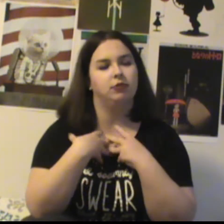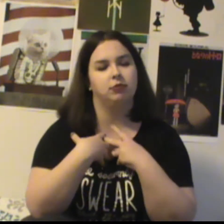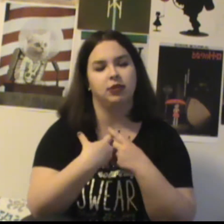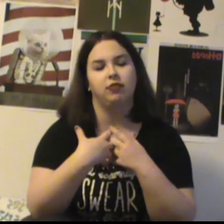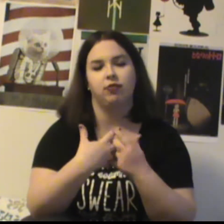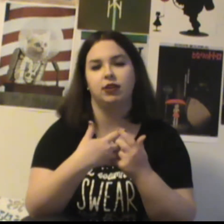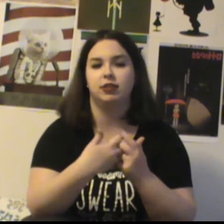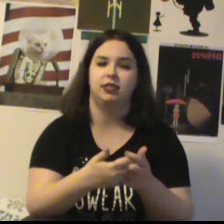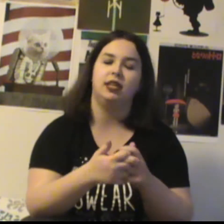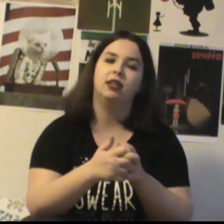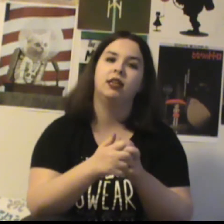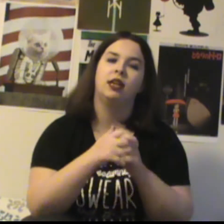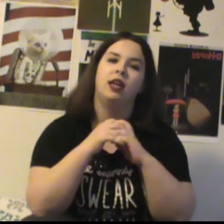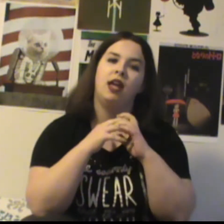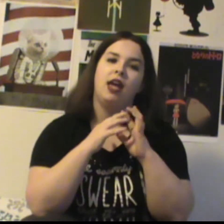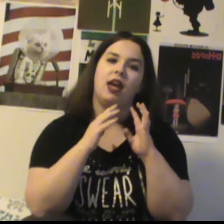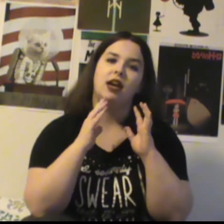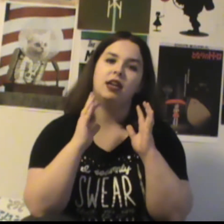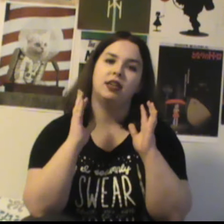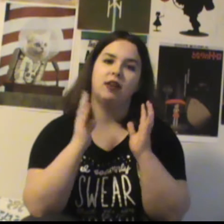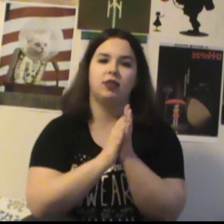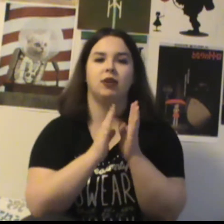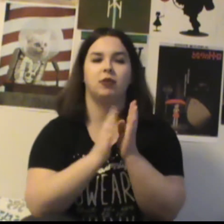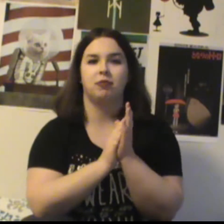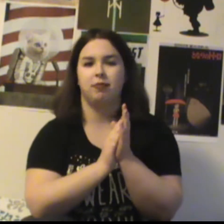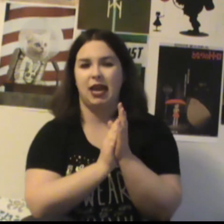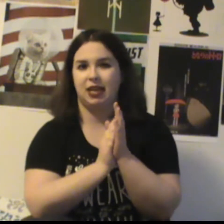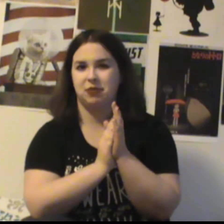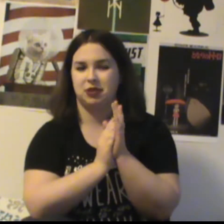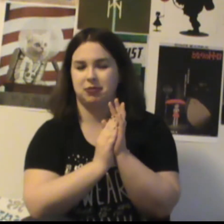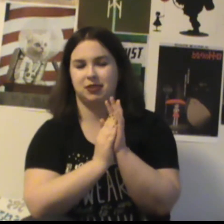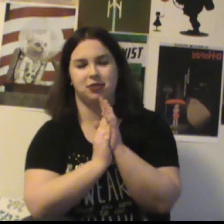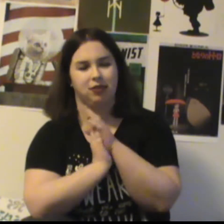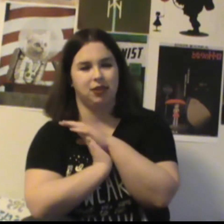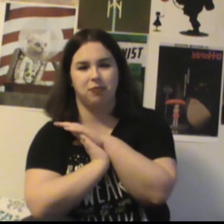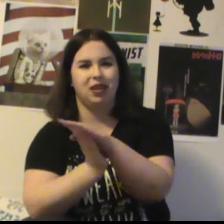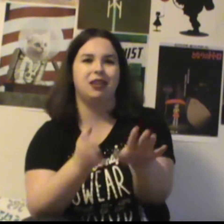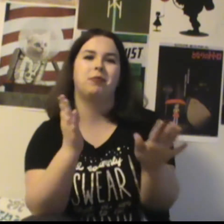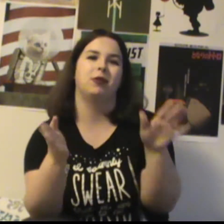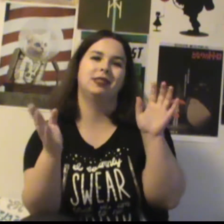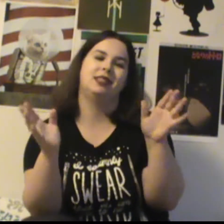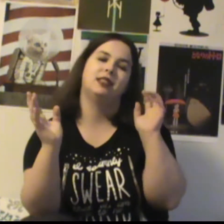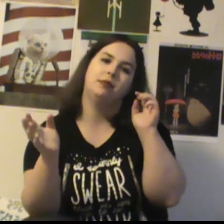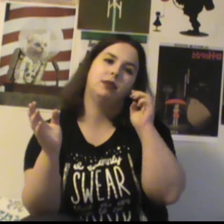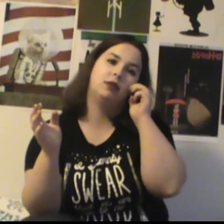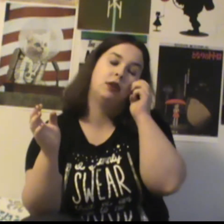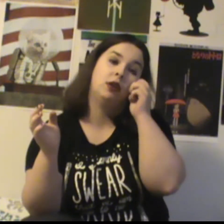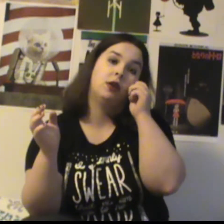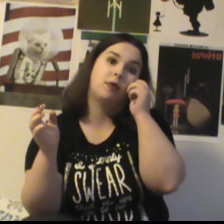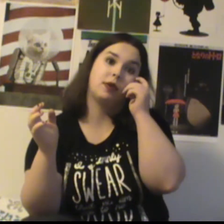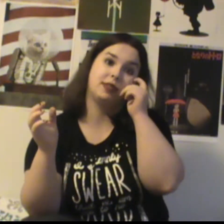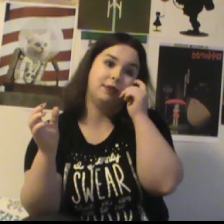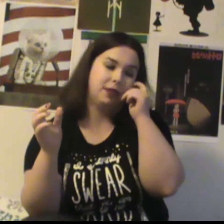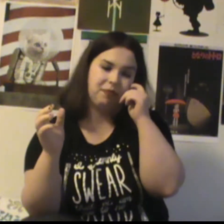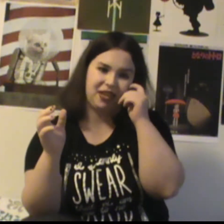was really fun to see. And everything with Maggie, which was sort of the main points of this episode, were some of the